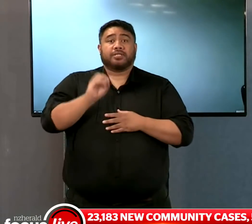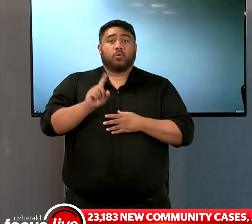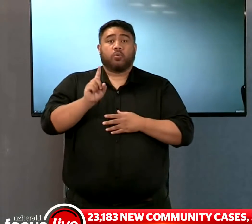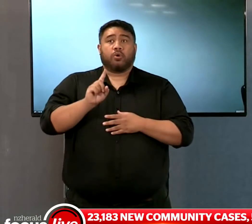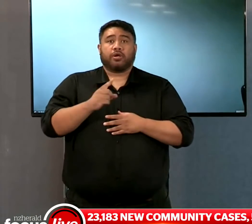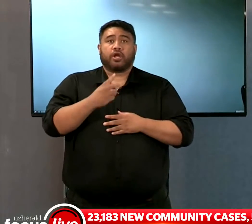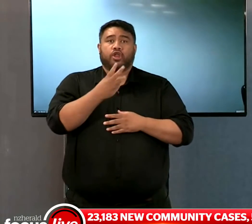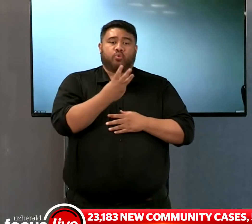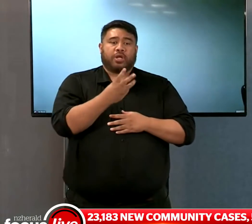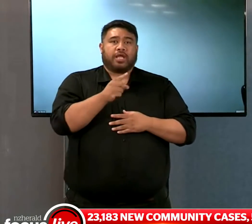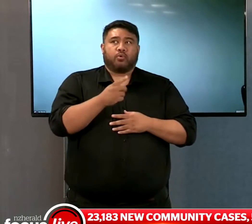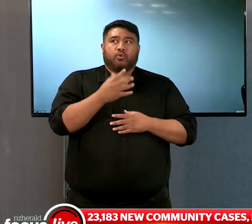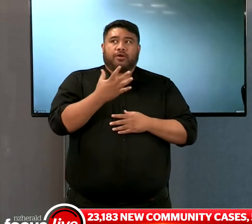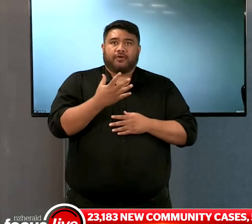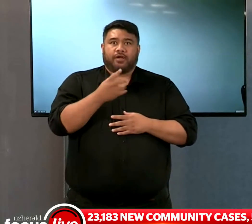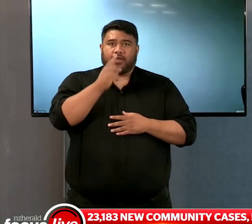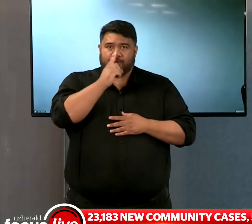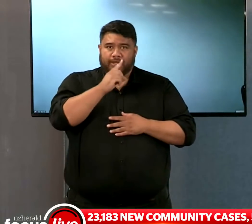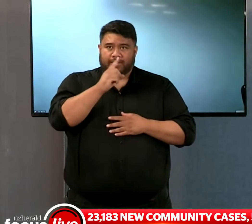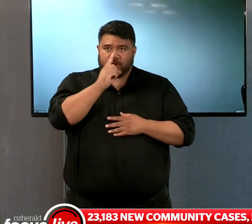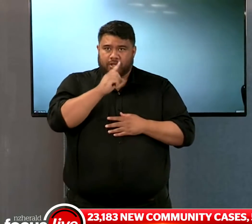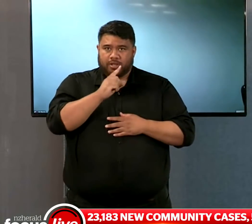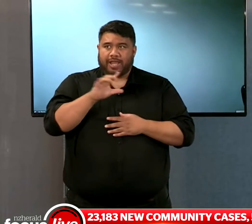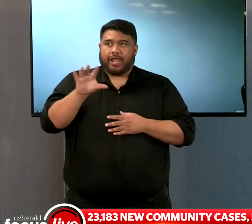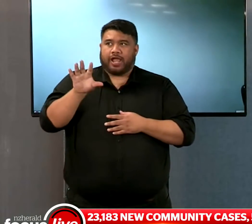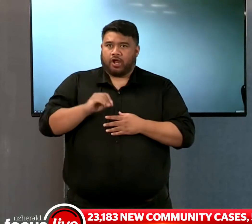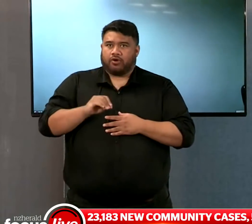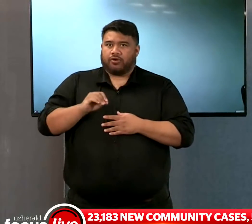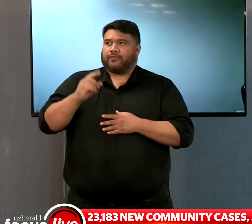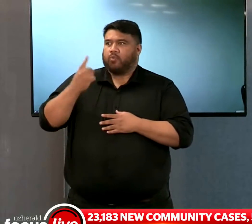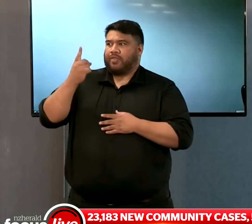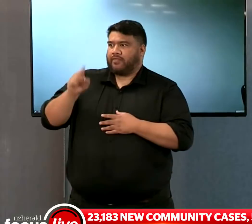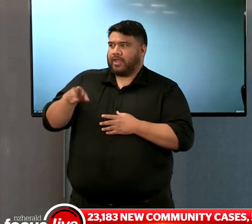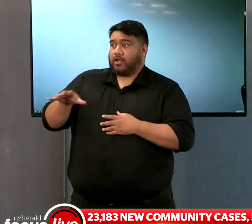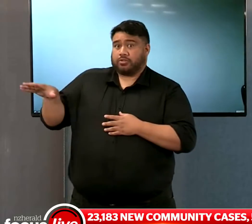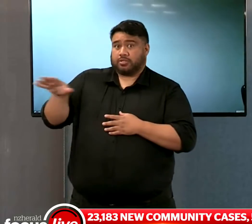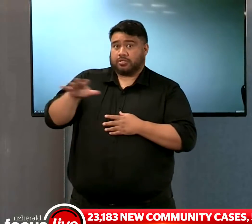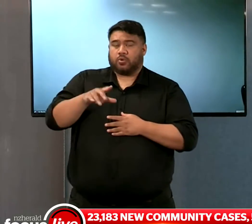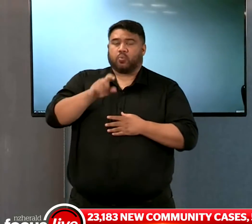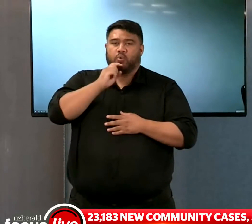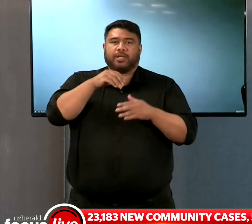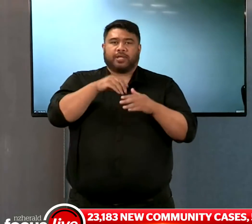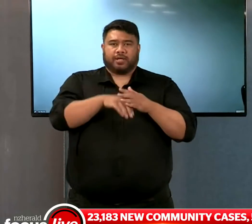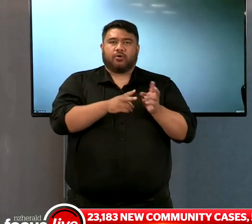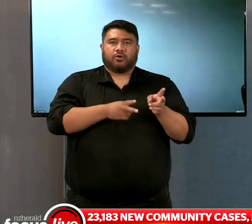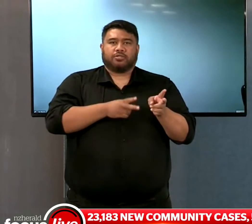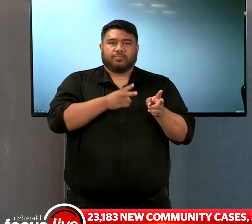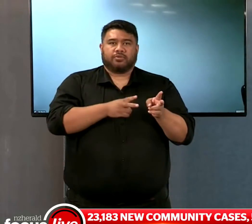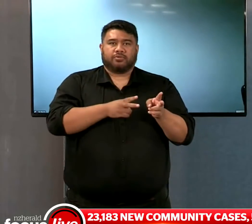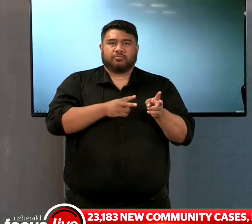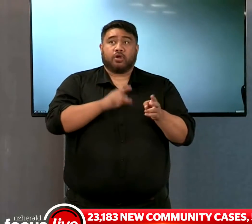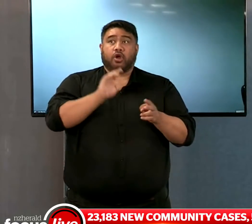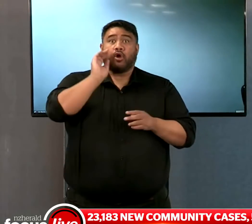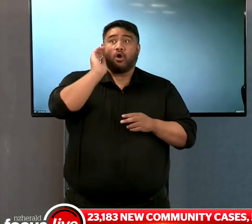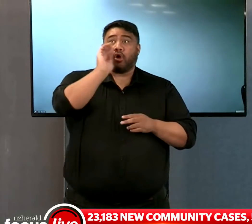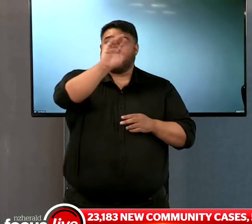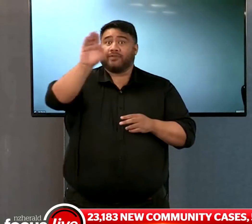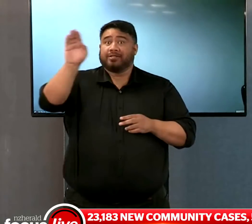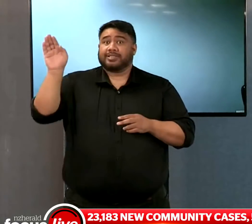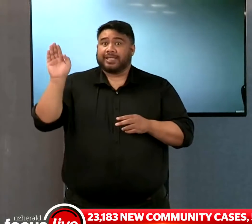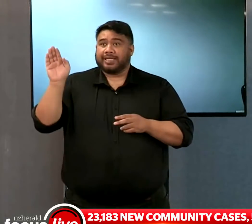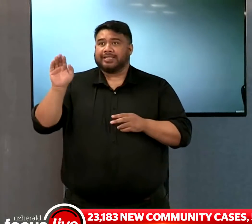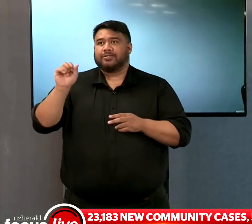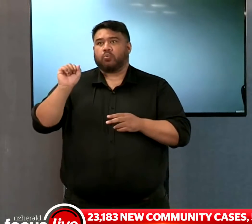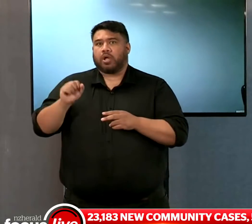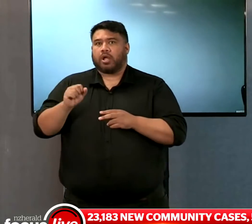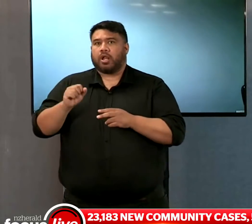per 1,000 active cases. However, as we've seen in other countries, hospitalisations lag a week to 10